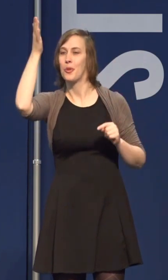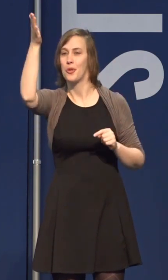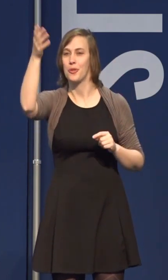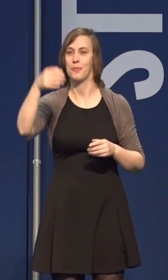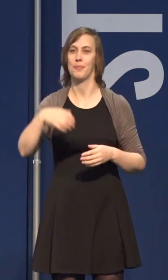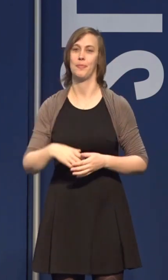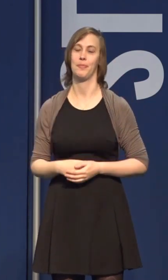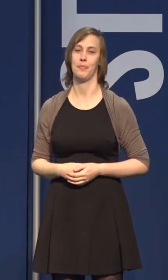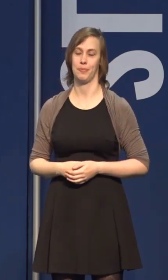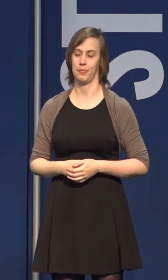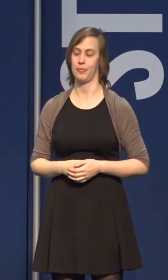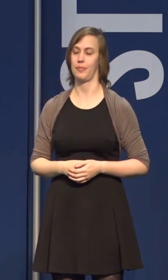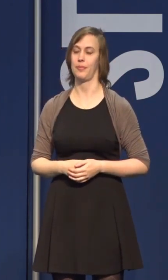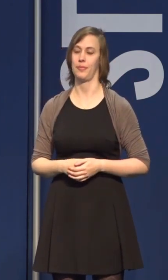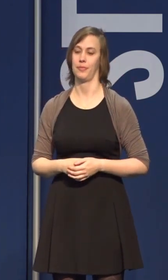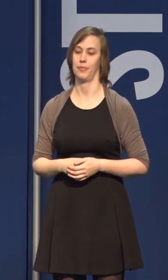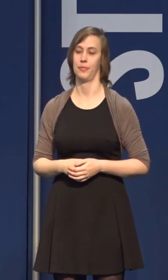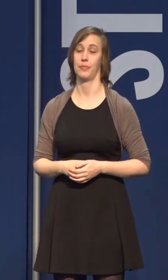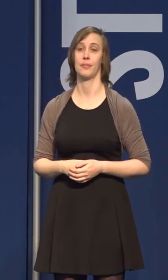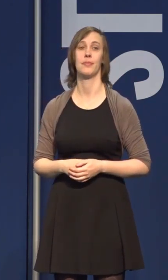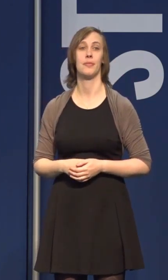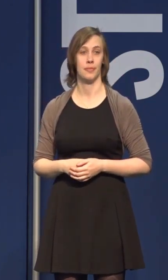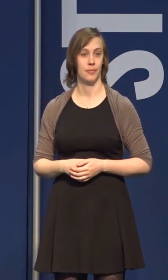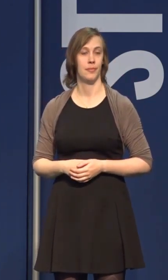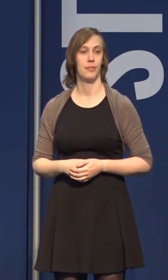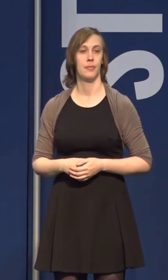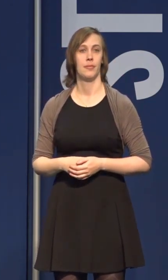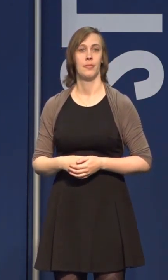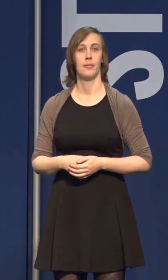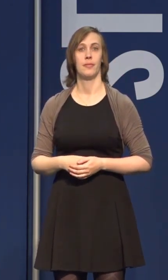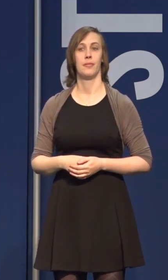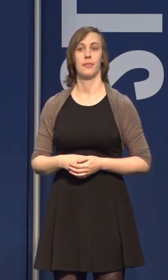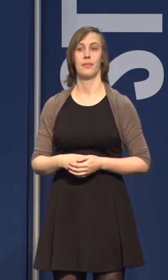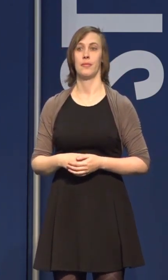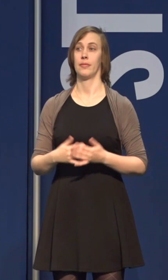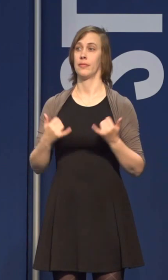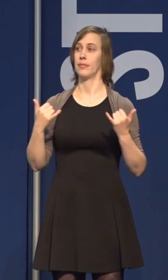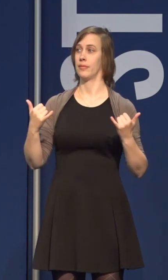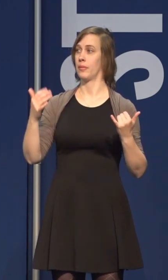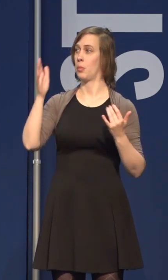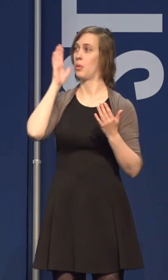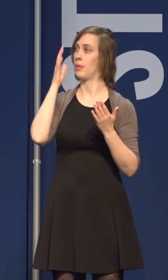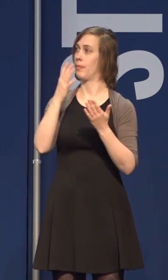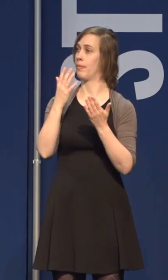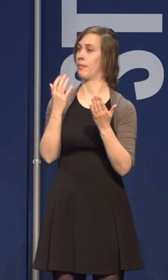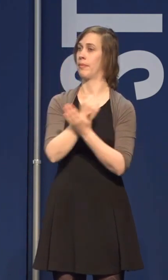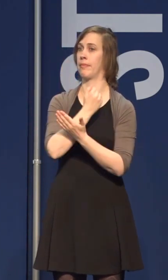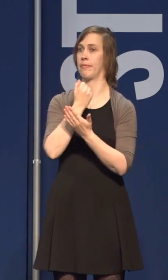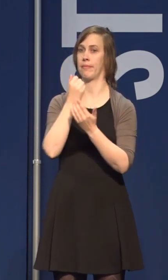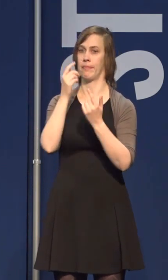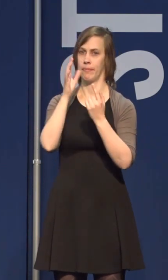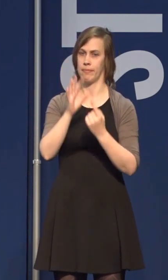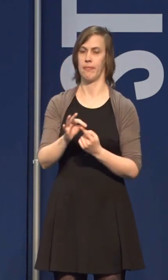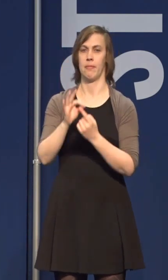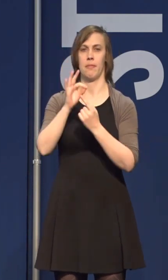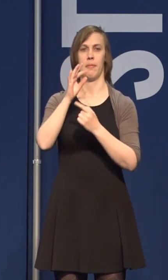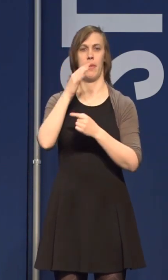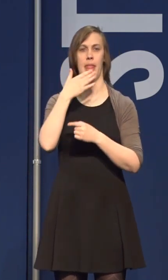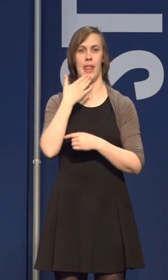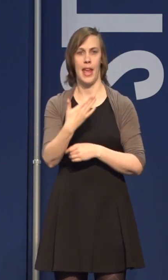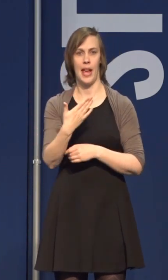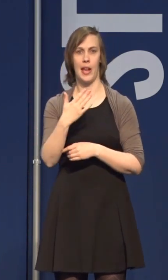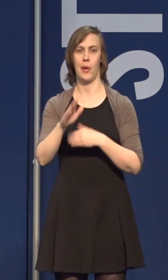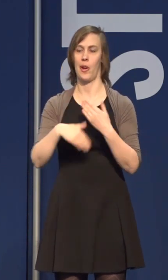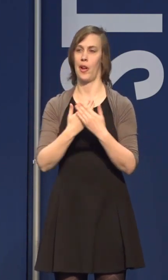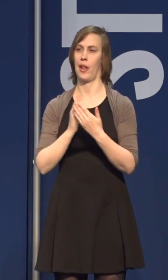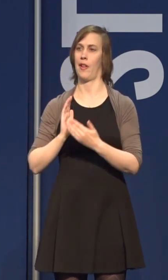things. Now at this time, I would also like to take the opportunity to say a very, very special thank you to all of our faculty